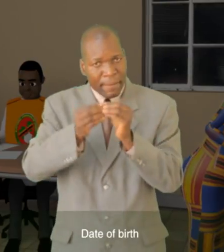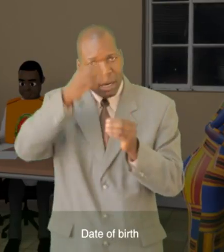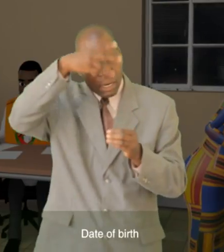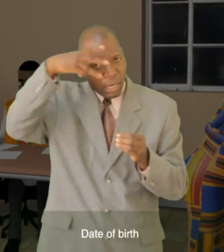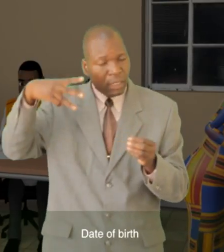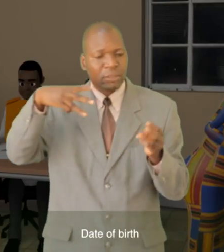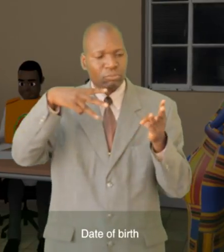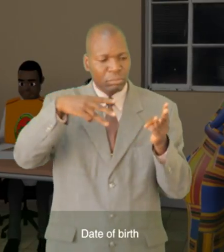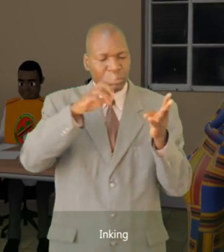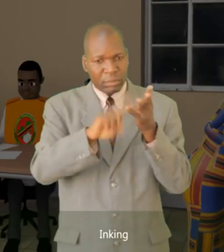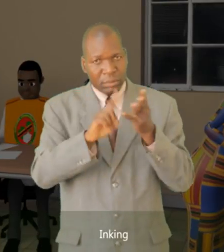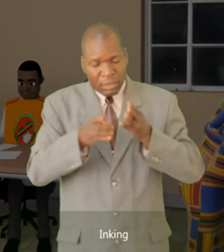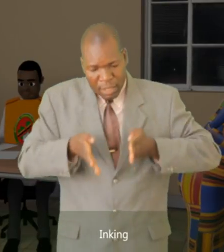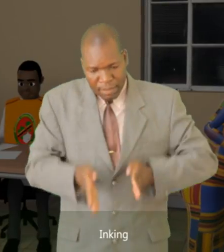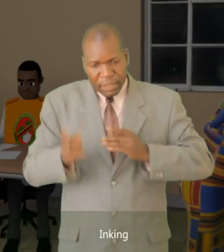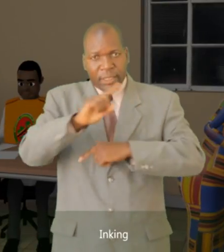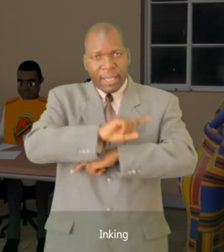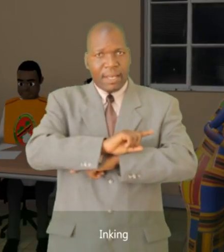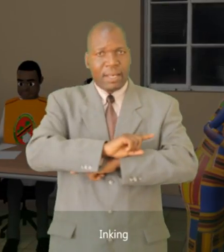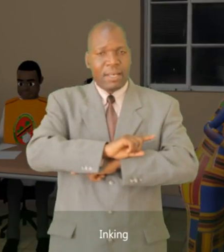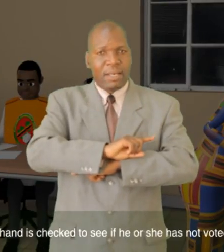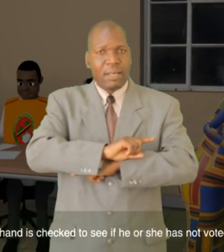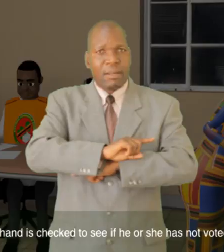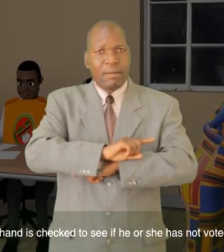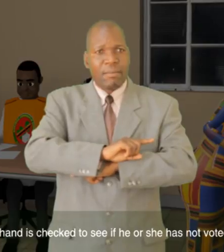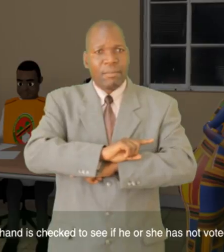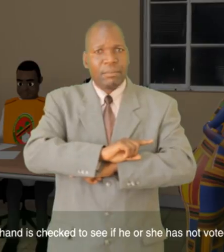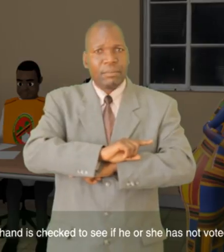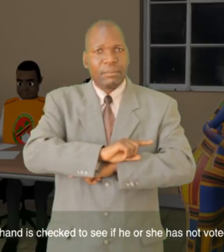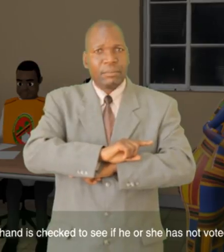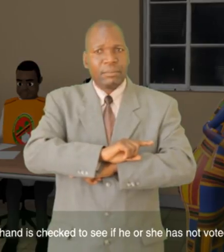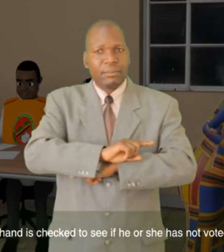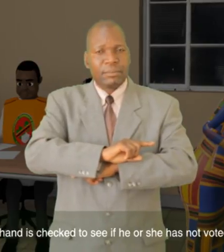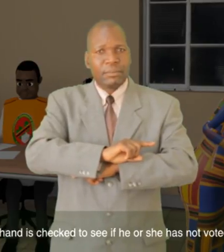Inking. The voter's hand is checked